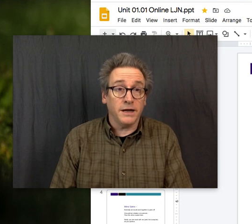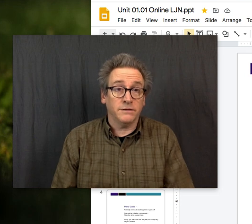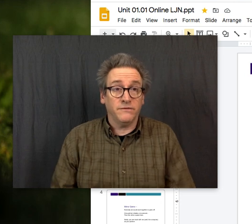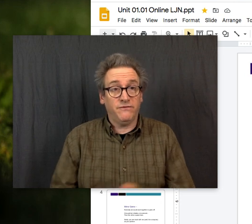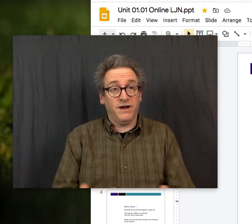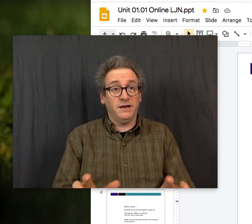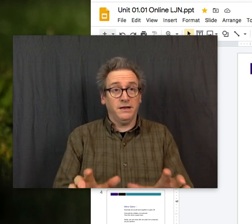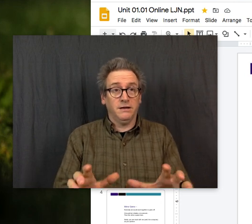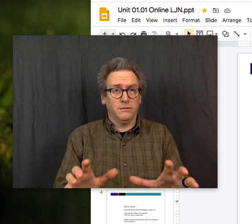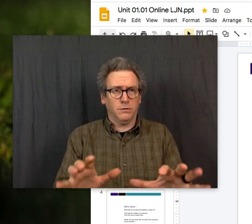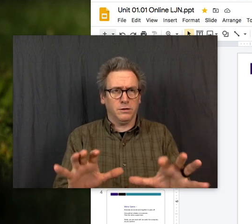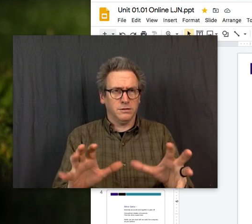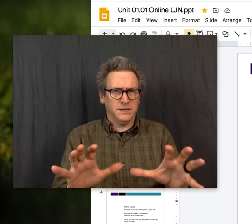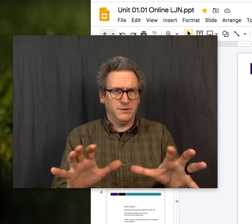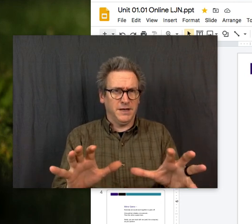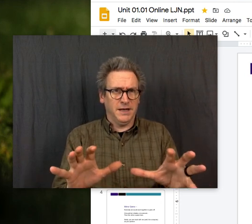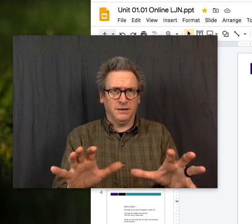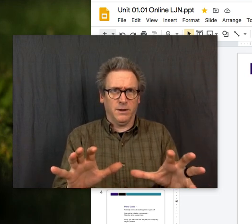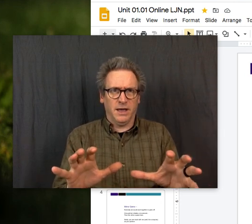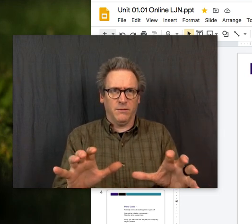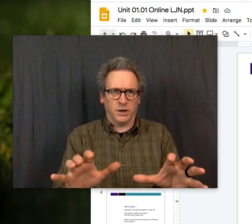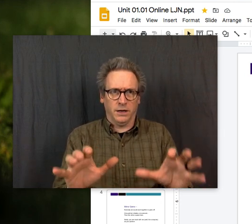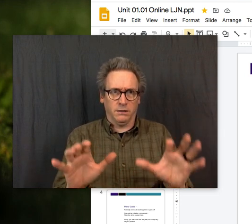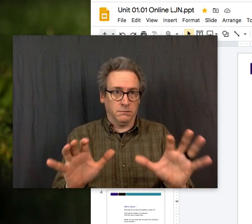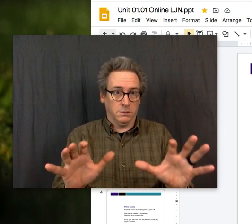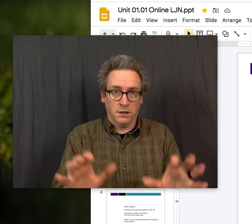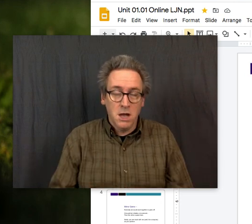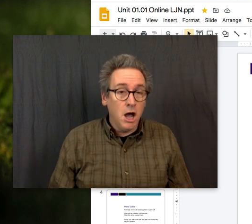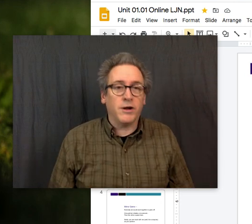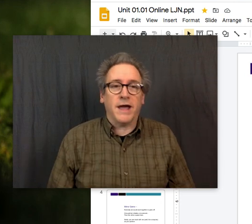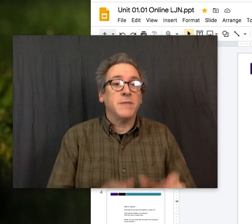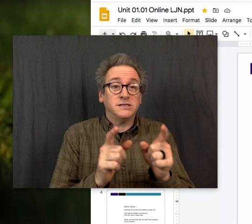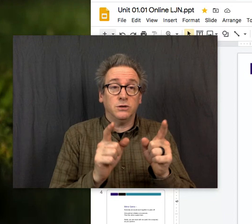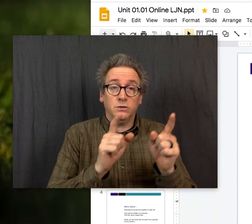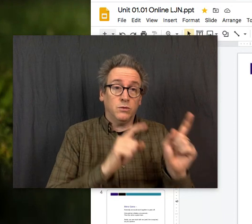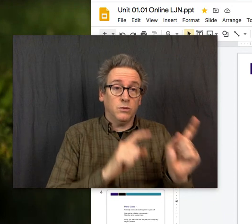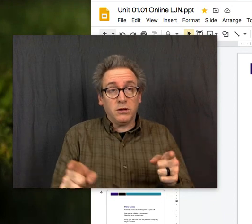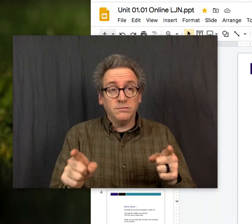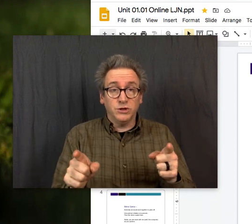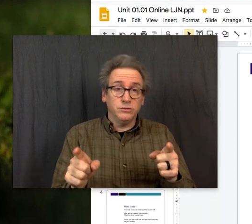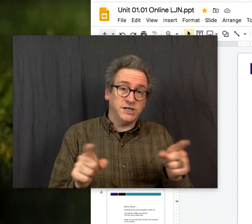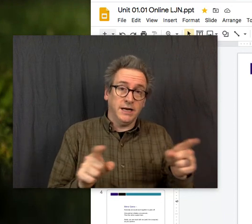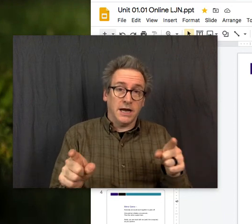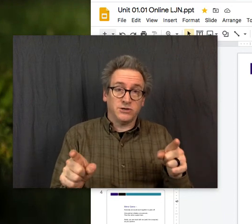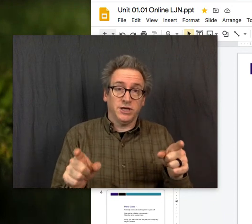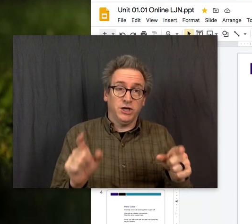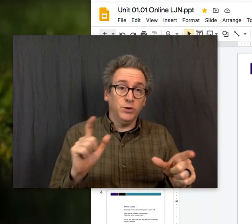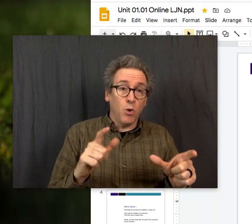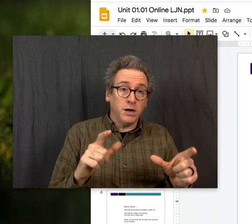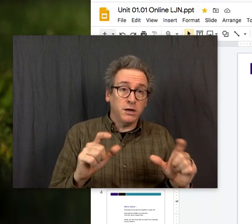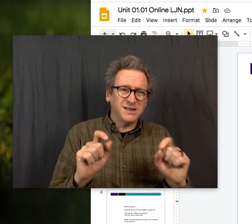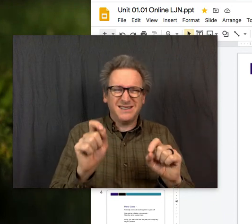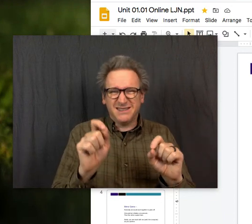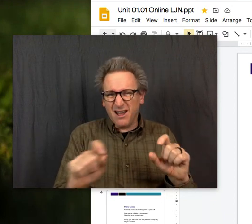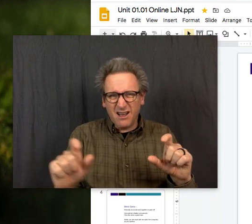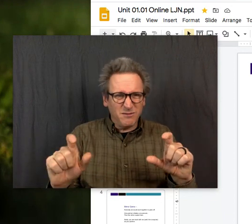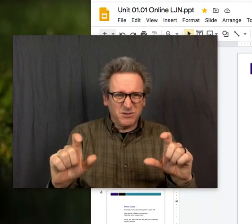All right, finally, we seem to be getting the webcam working. Okay, so welcome to Signing Naturally, Unit